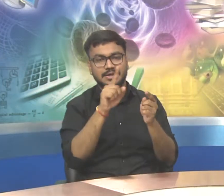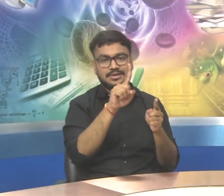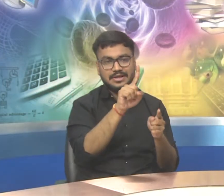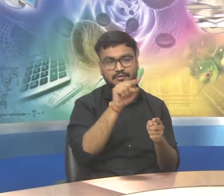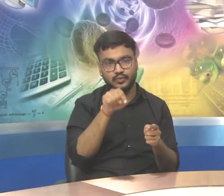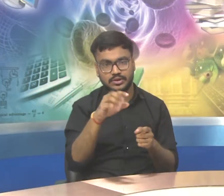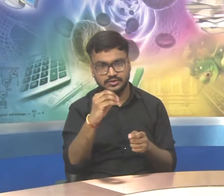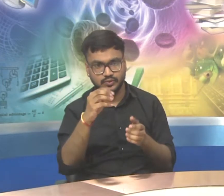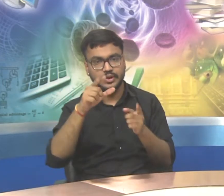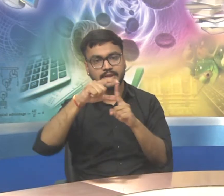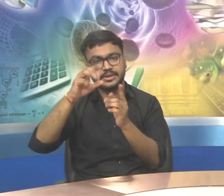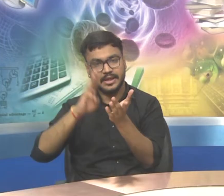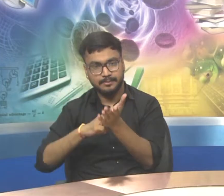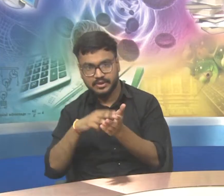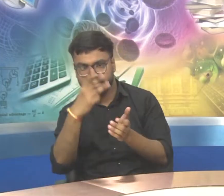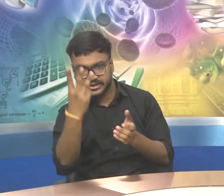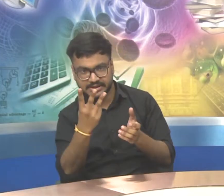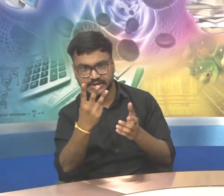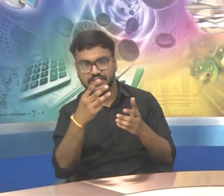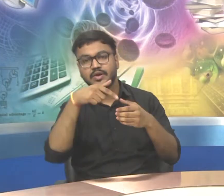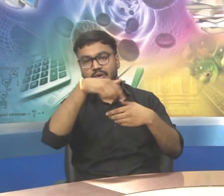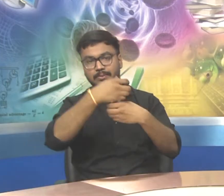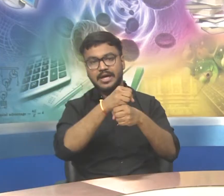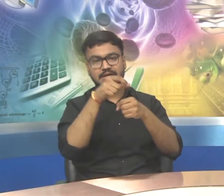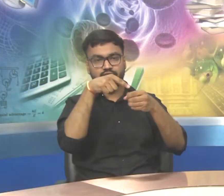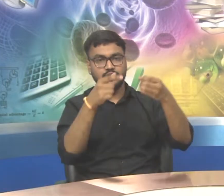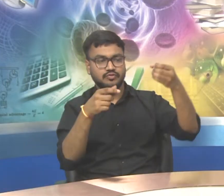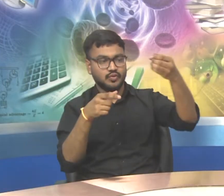to exactly the 1000 ml,